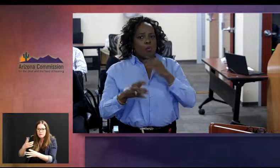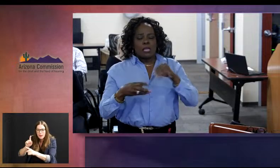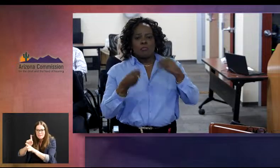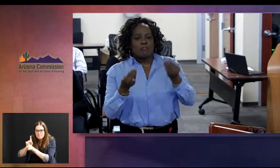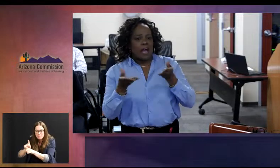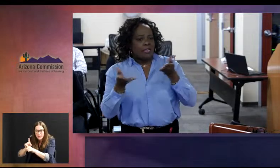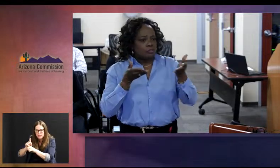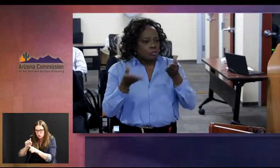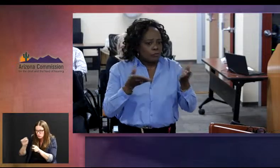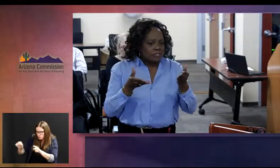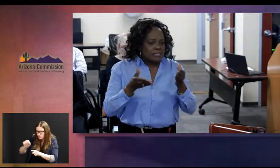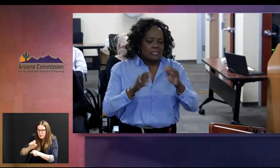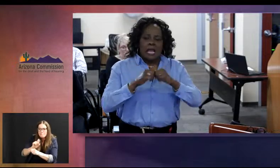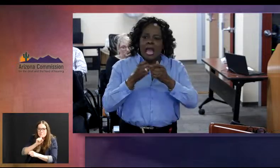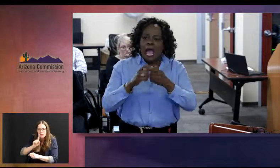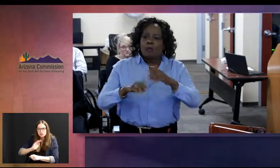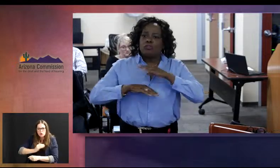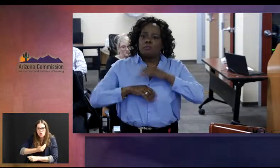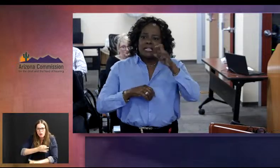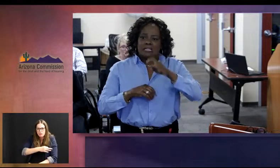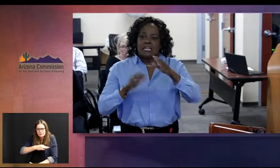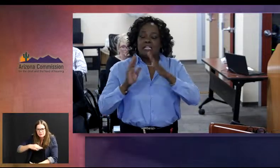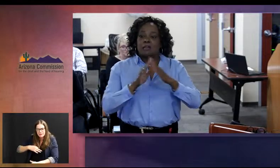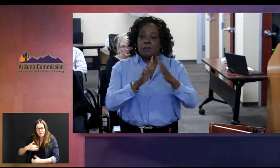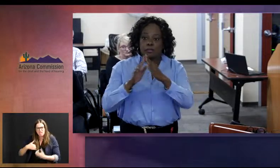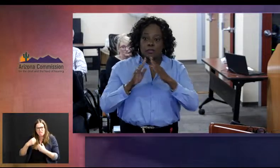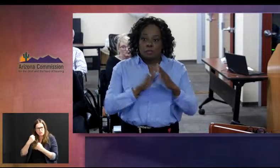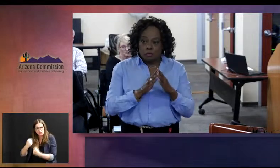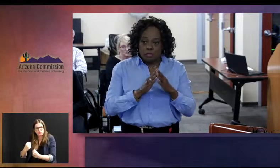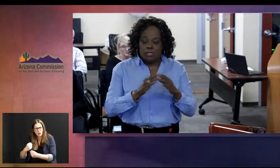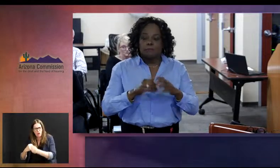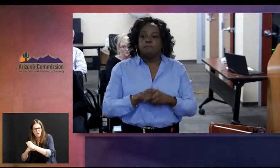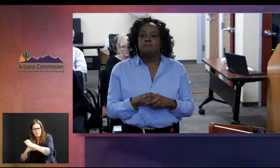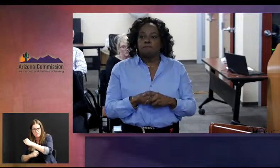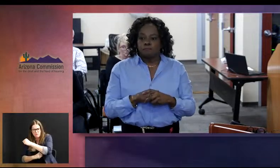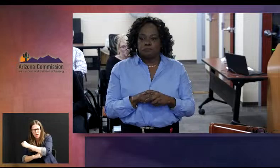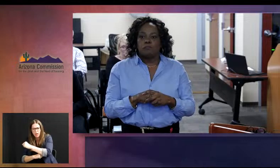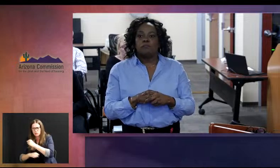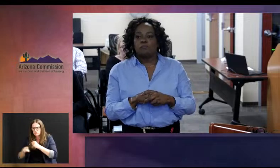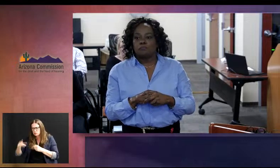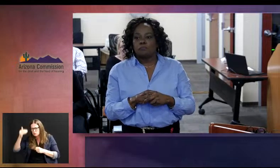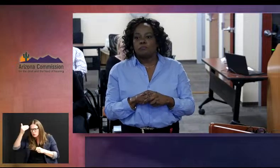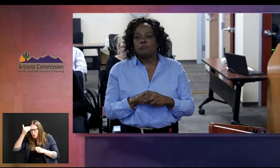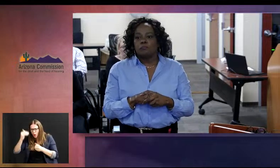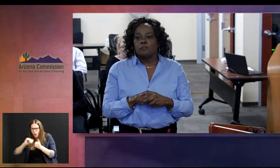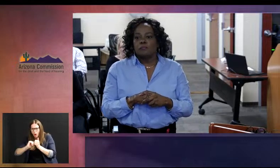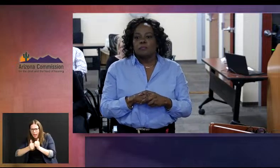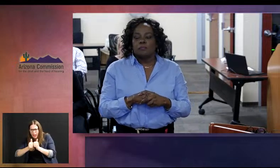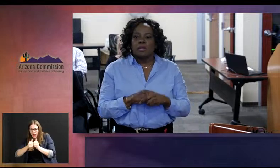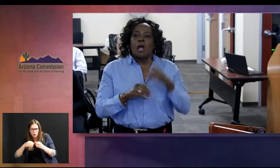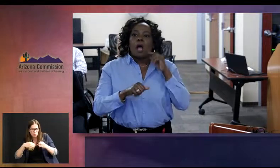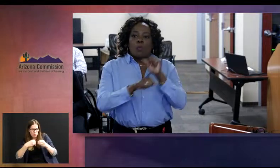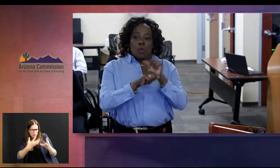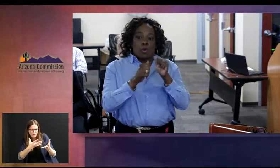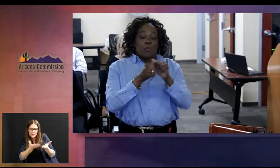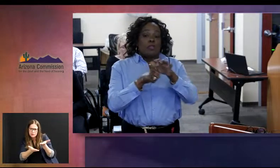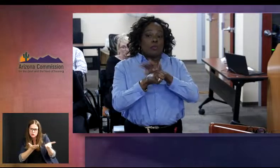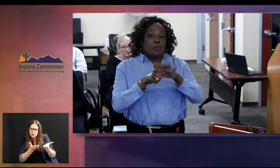foundation on how we provide services and how we meet the needs of our communities.